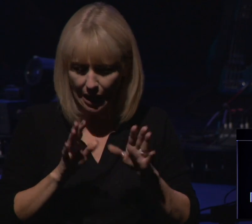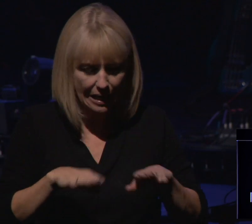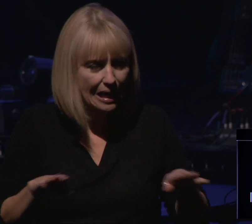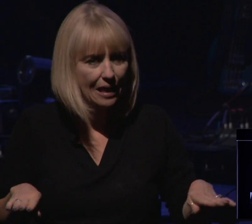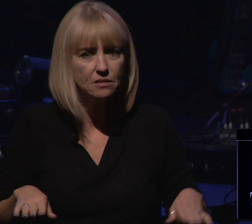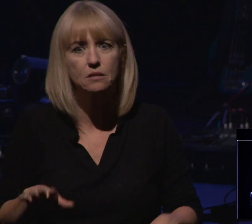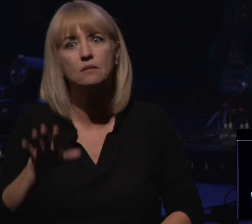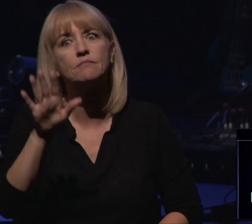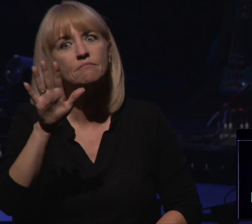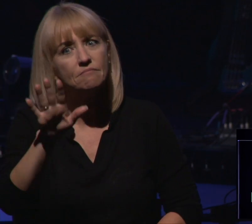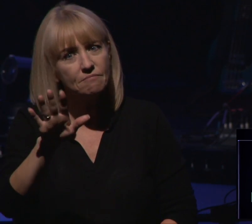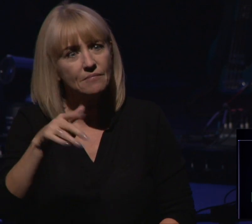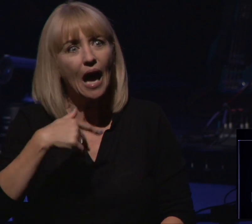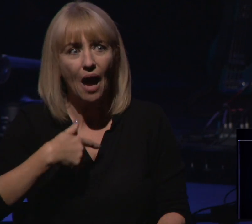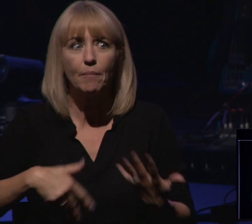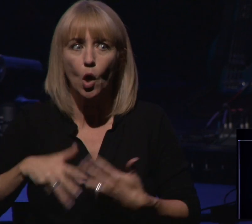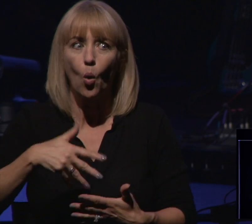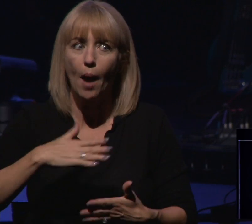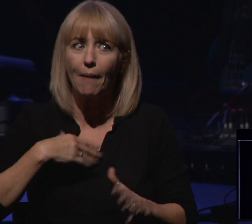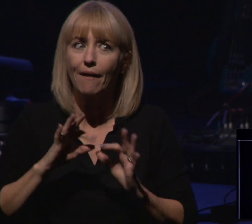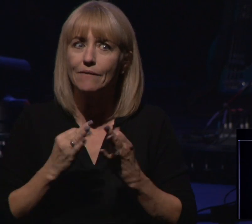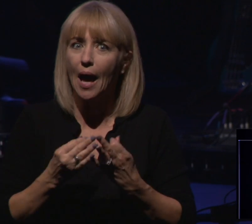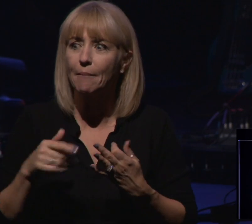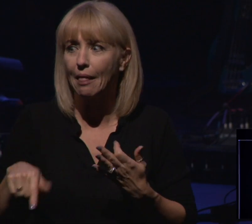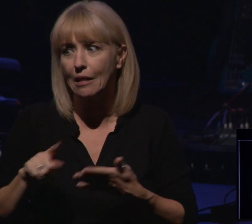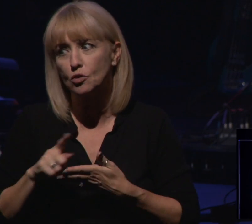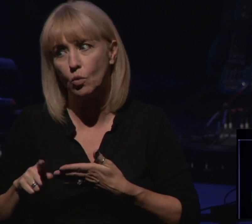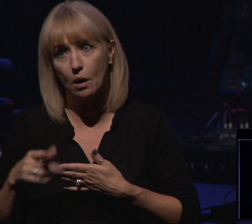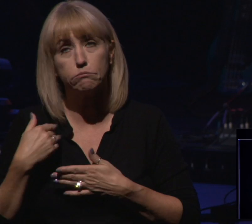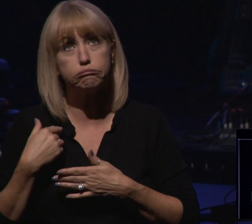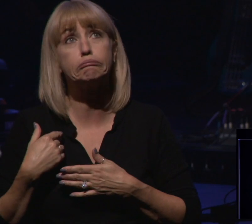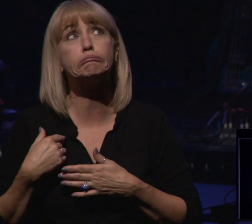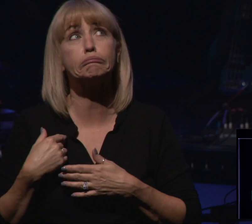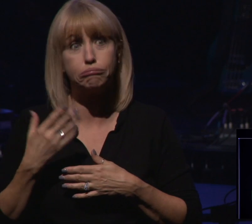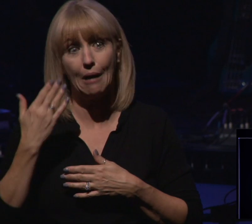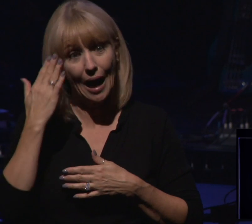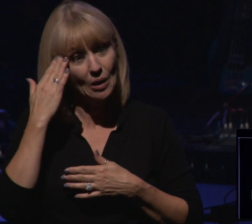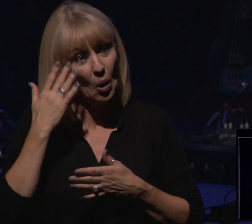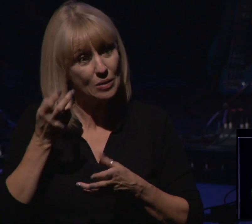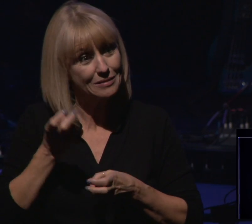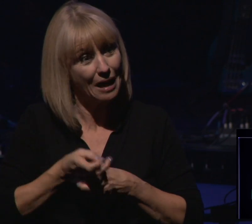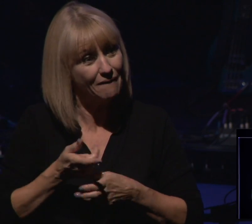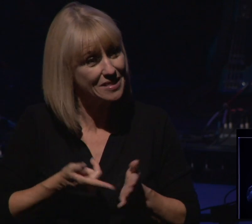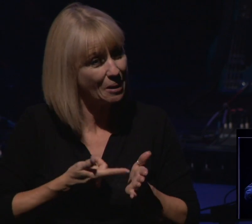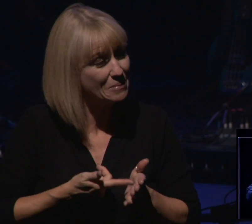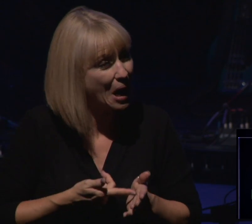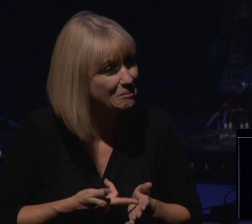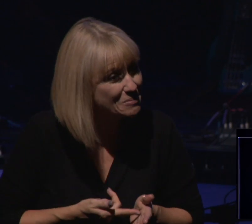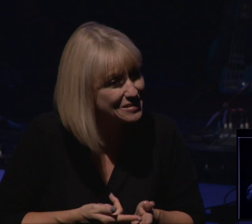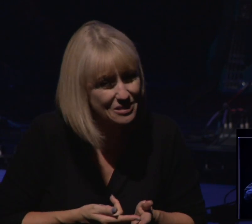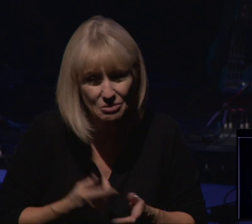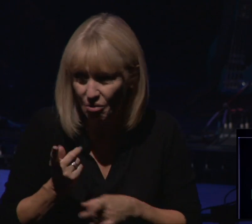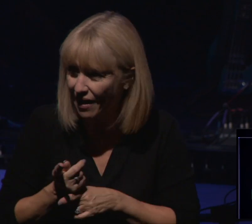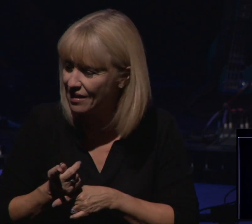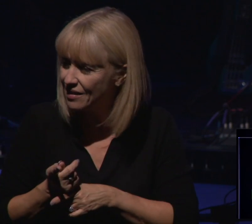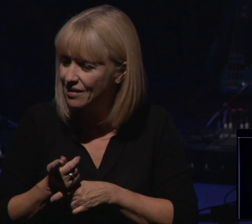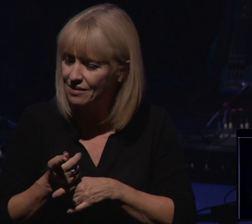love with your family and your kids. And I know, I've been around my family this week. There's some tough times being around family,